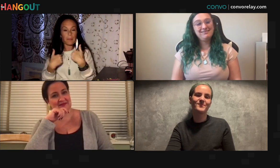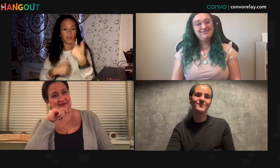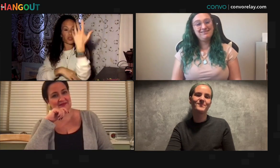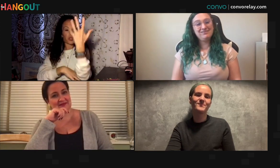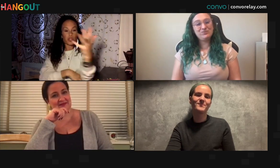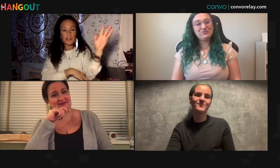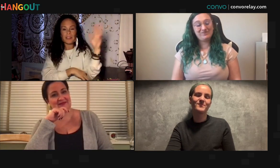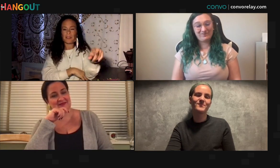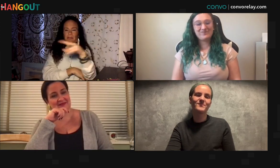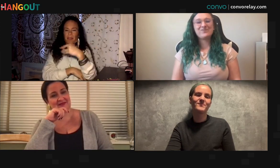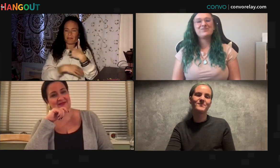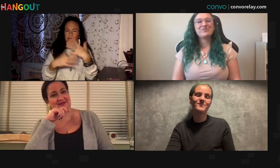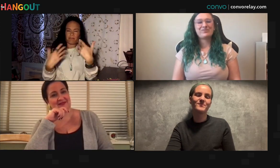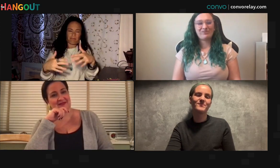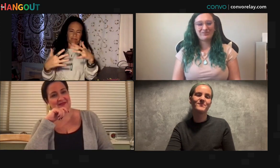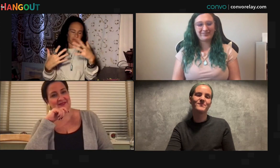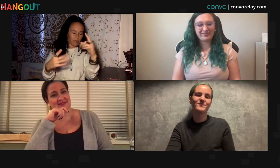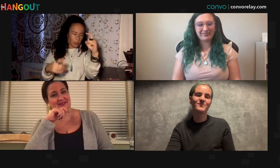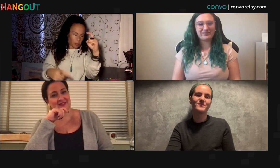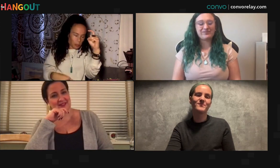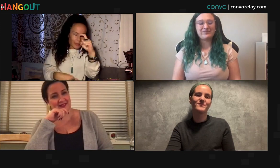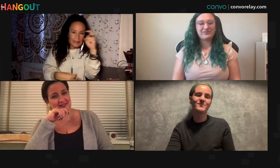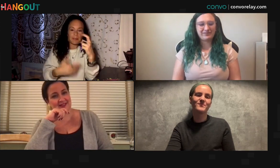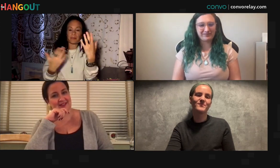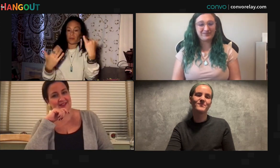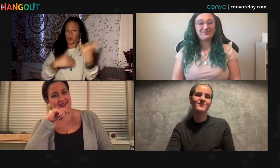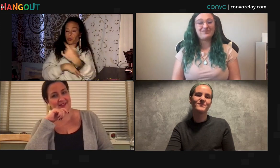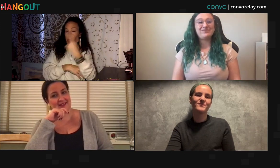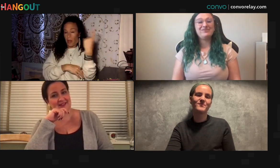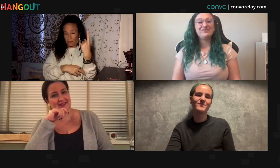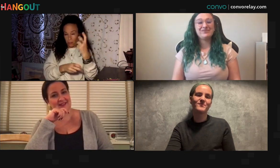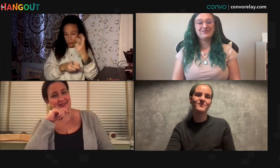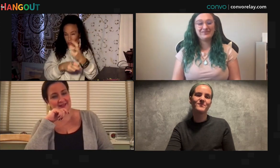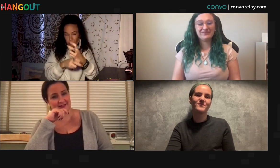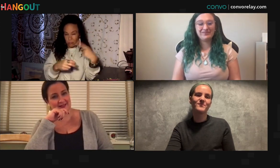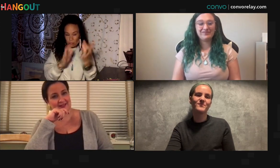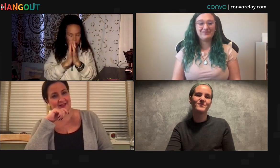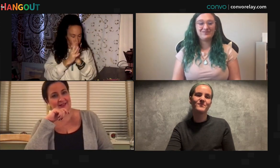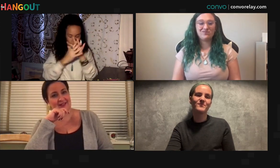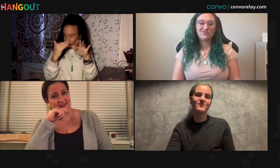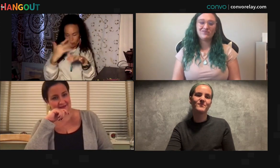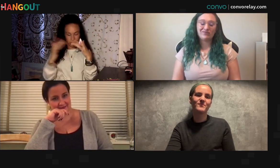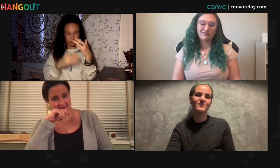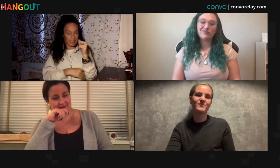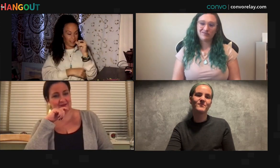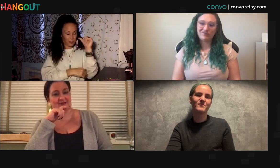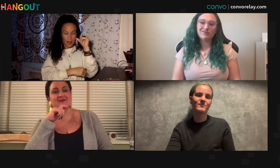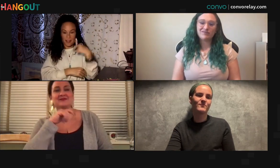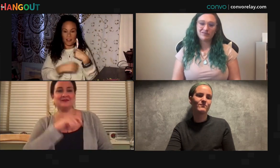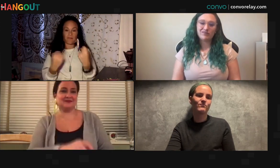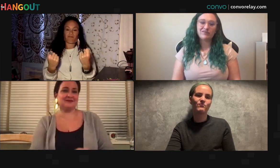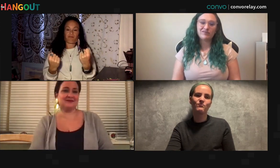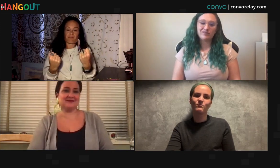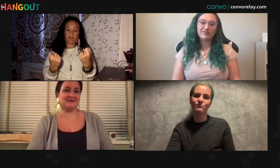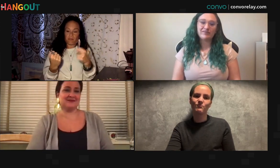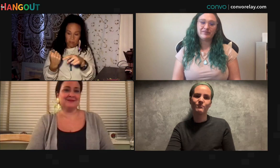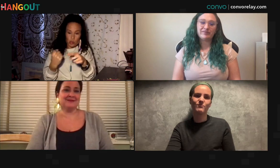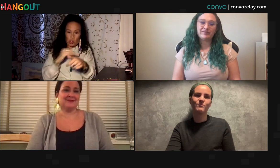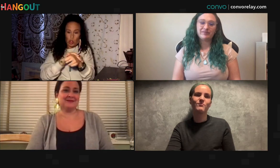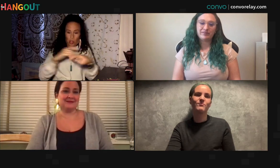look out there and you could think about that. Even the animals and the trees have this innate wisdom that today it's so hard for us to see.